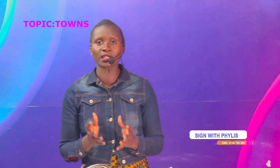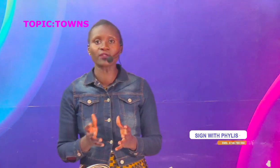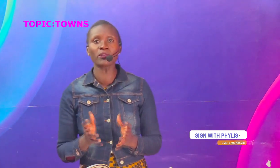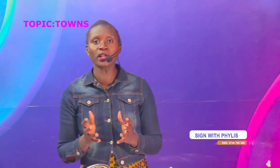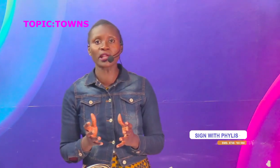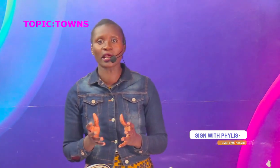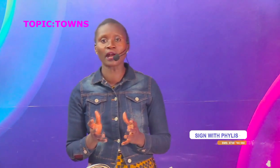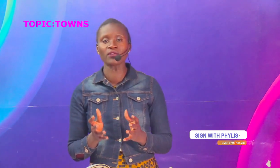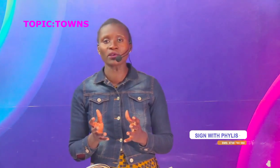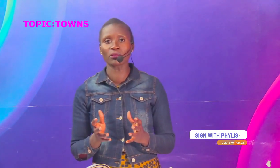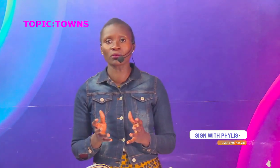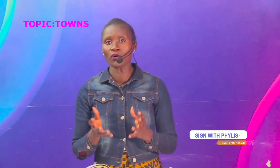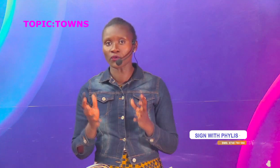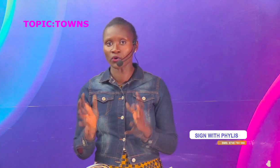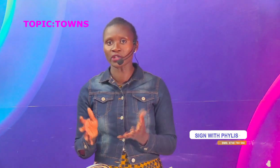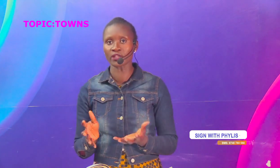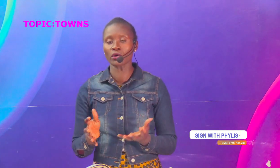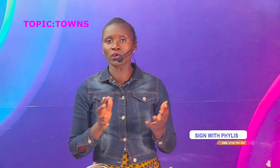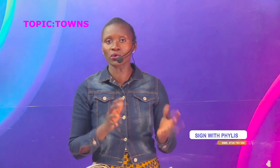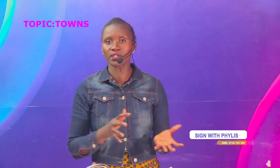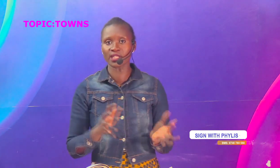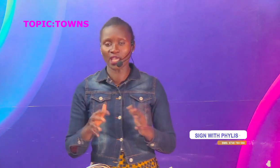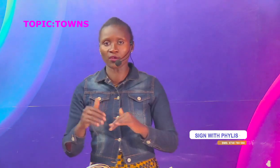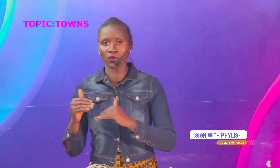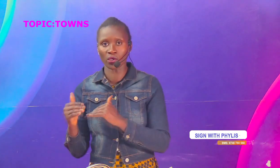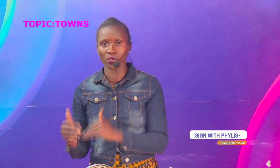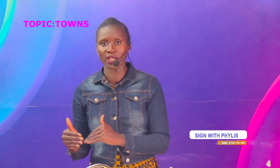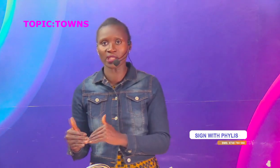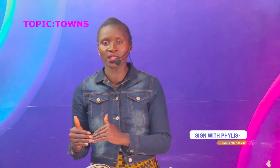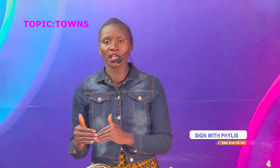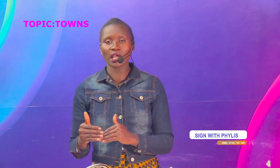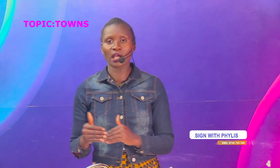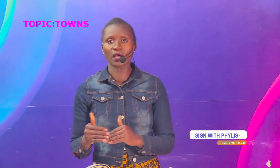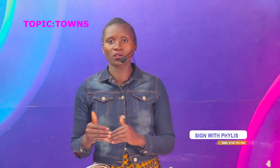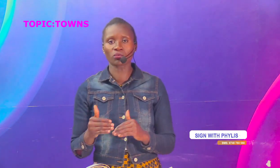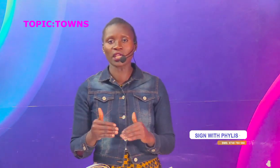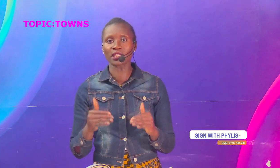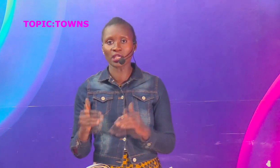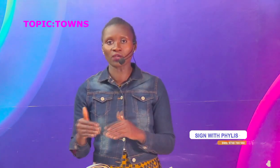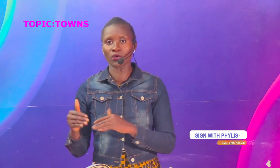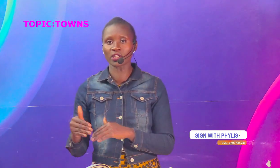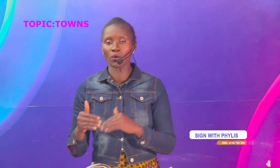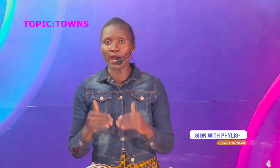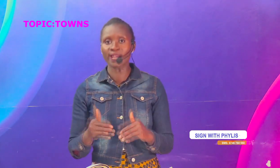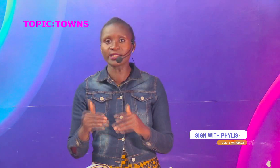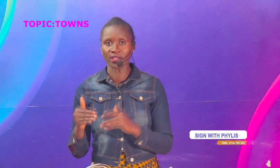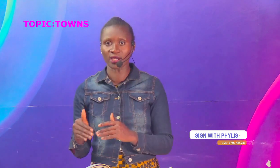being having more of crocodiles, so we use the sign for crocodiles to make it sign for the word Tana River. How do